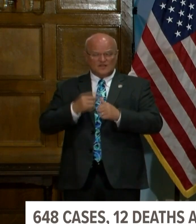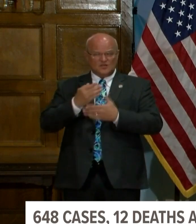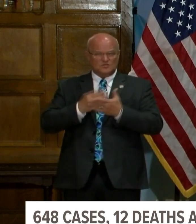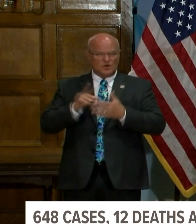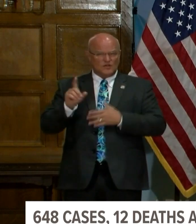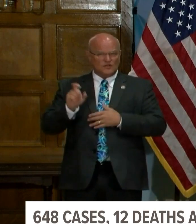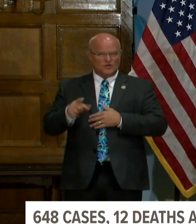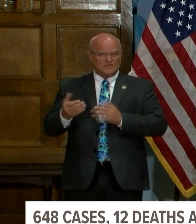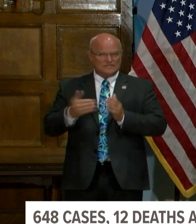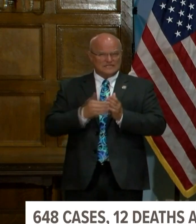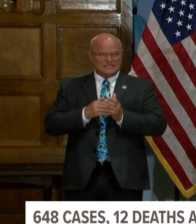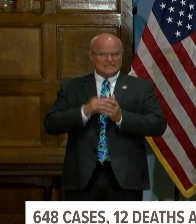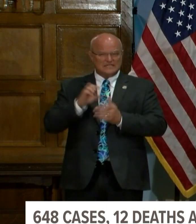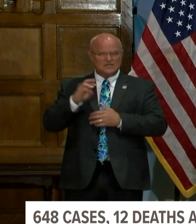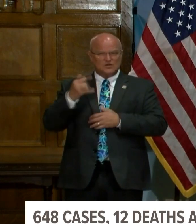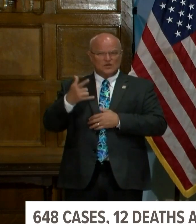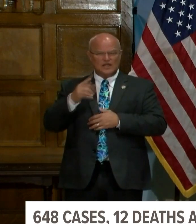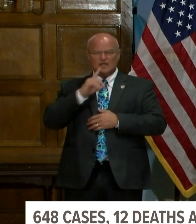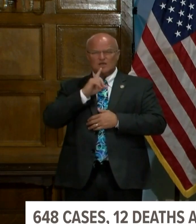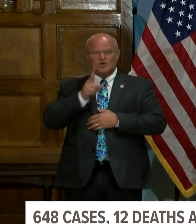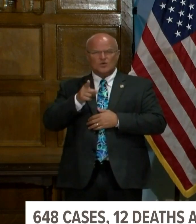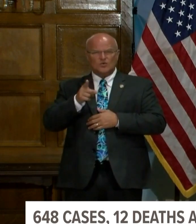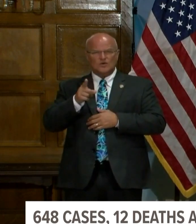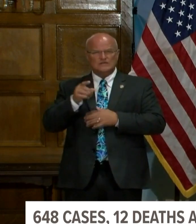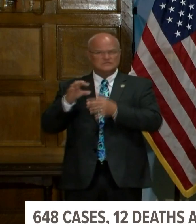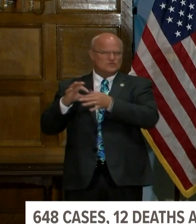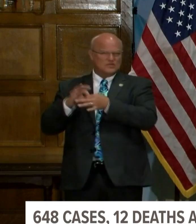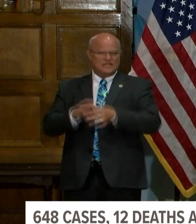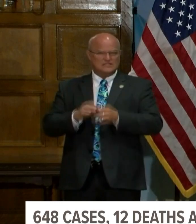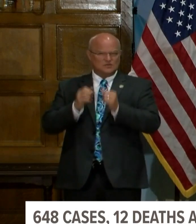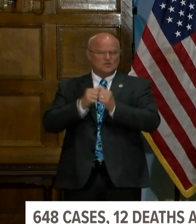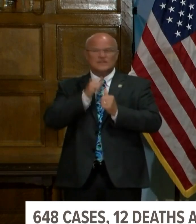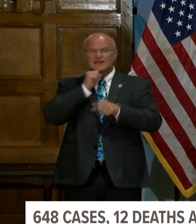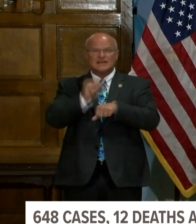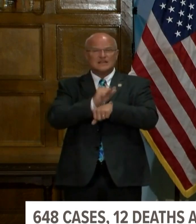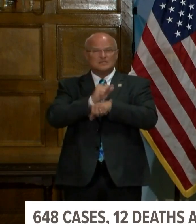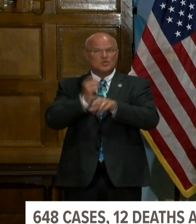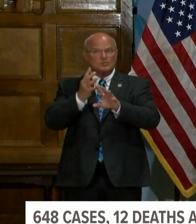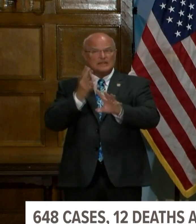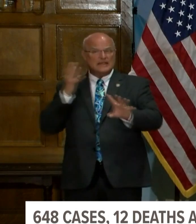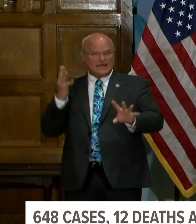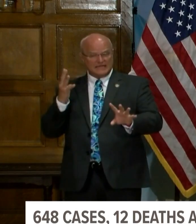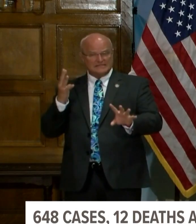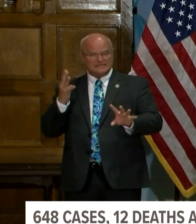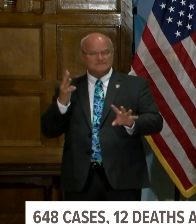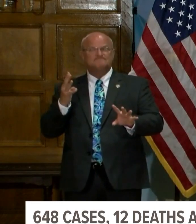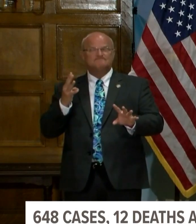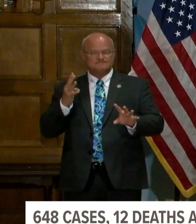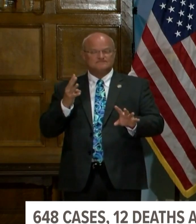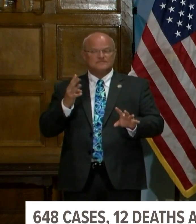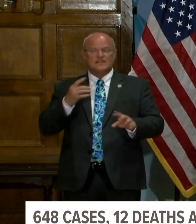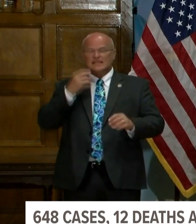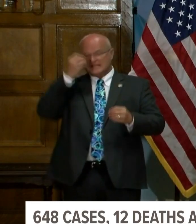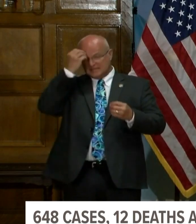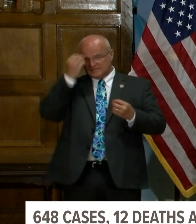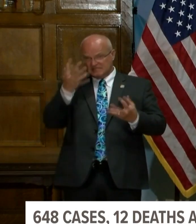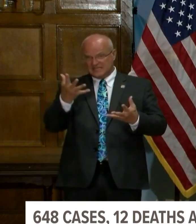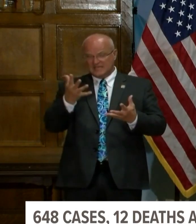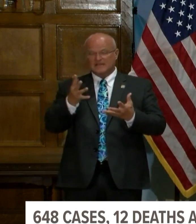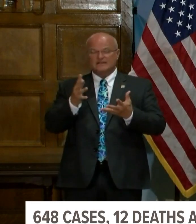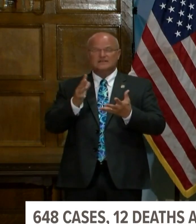the question, again, Craig, was in relation to the unemployment lines. And let me just tell you